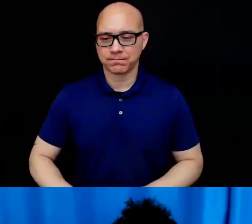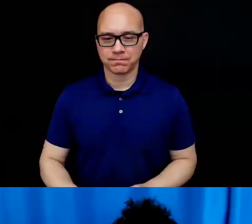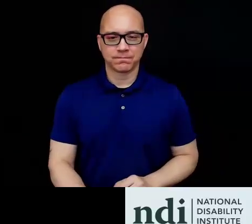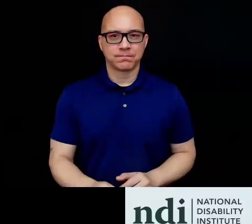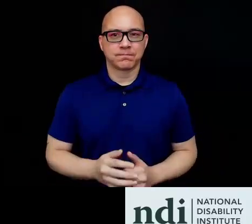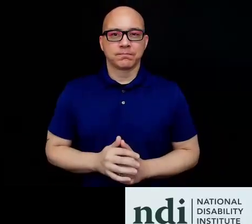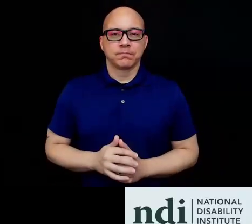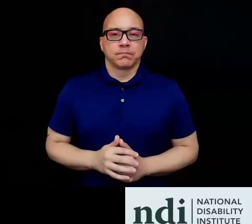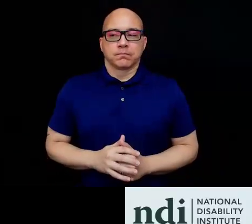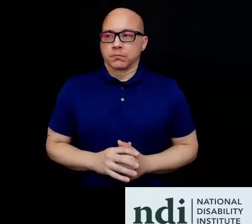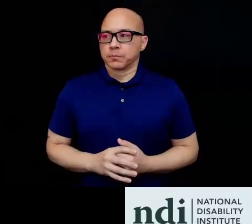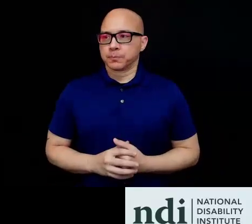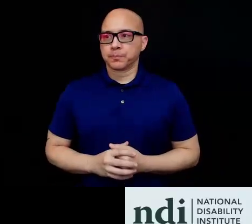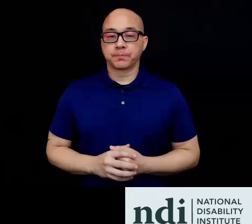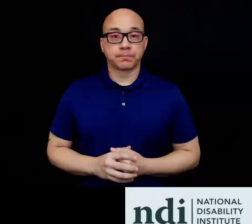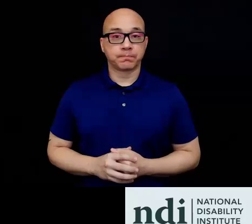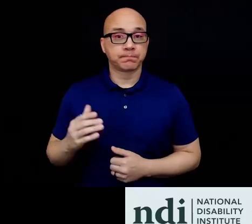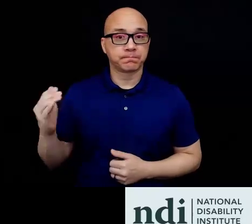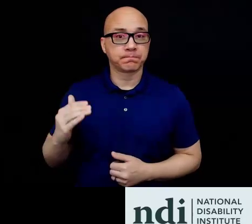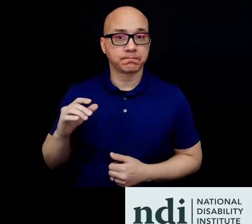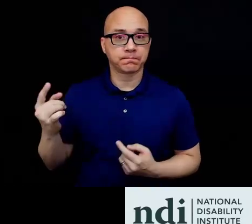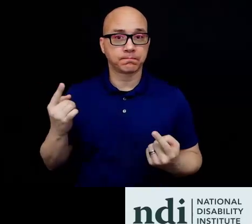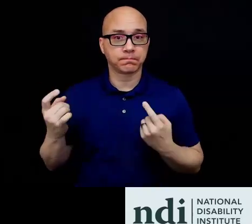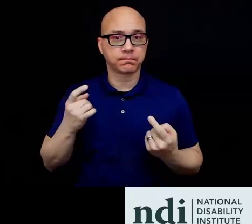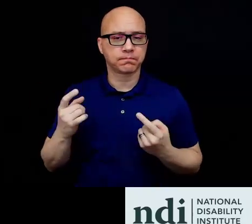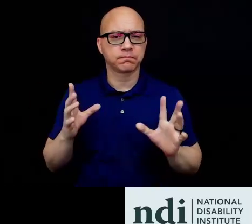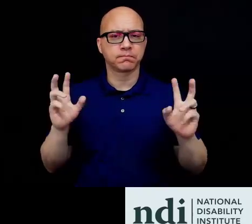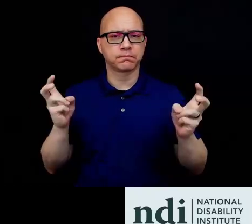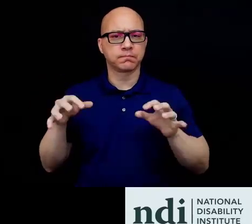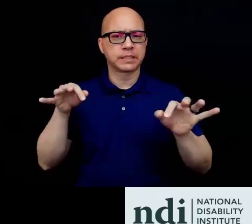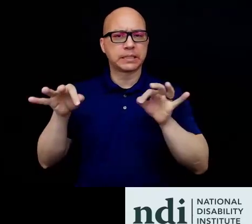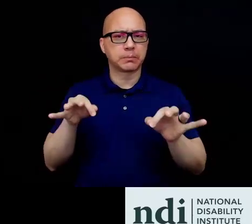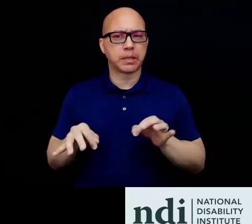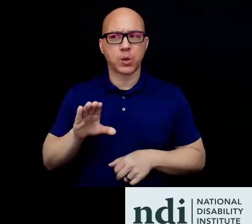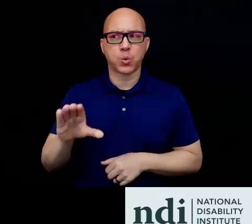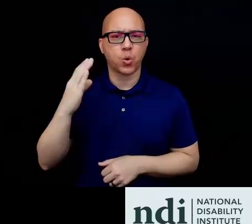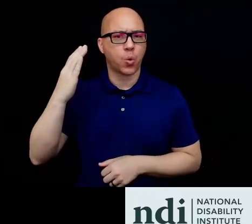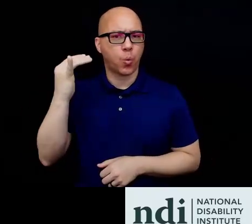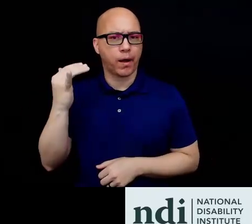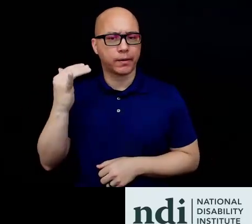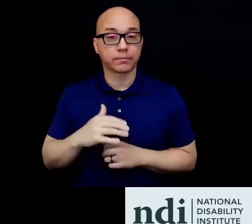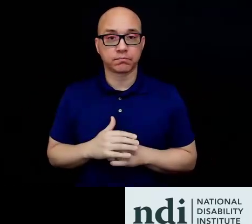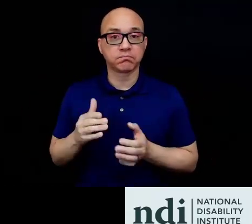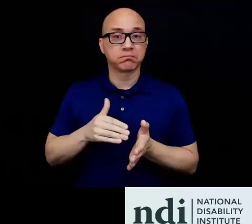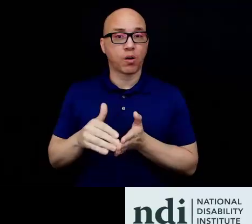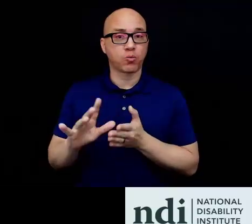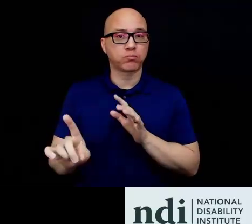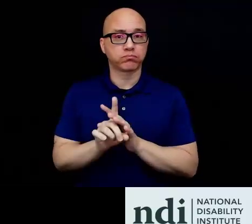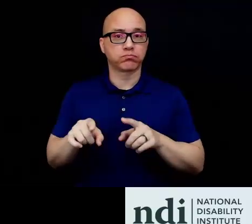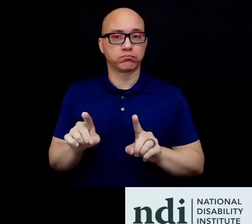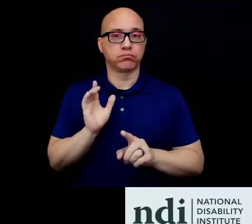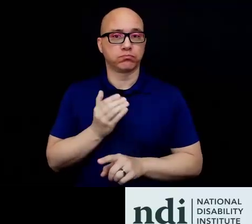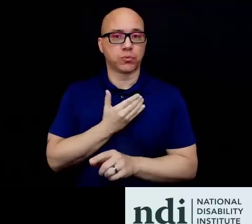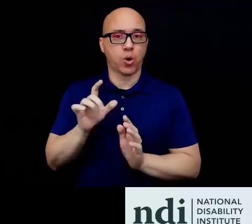And so this question, explaining your why or the statement, it usually comes up a lot in our sessions with